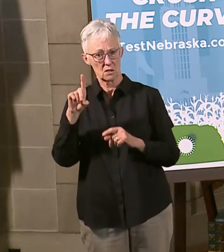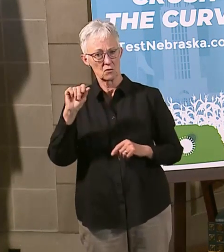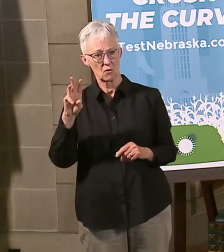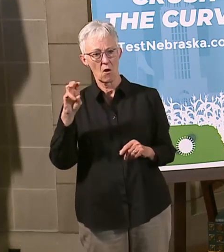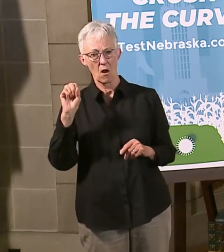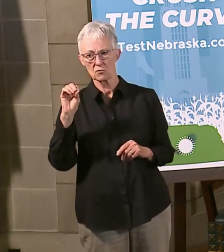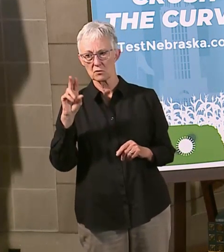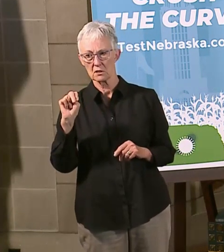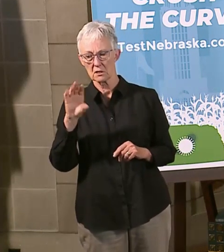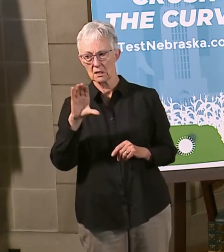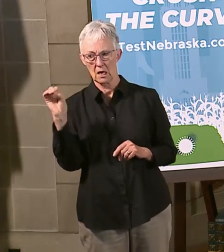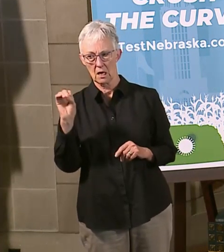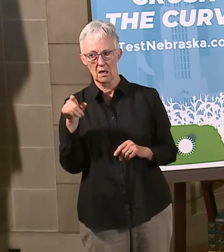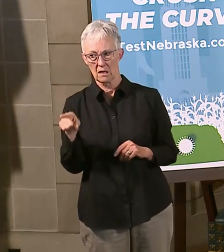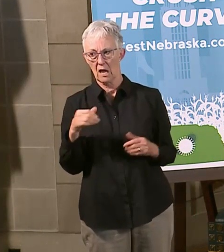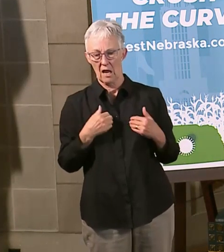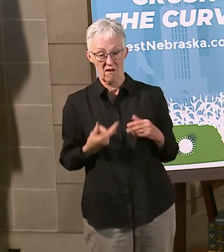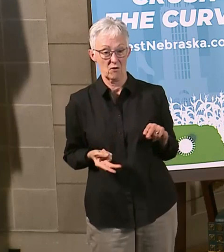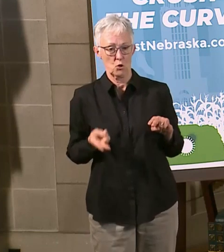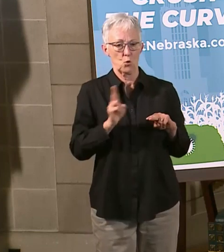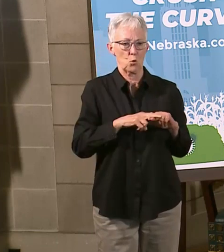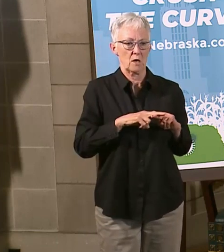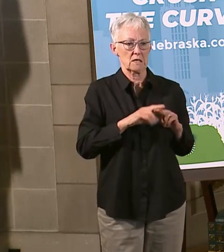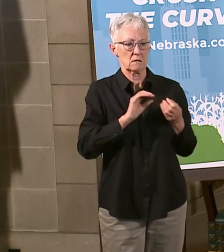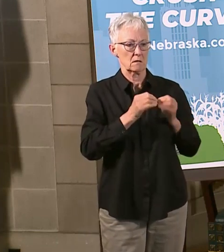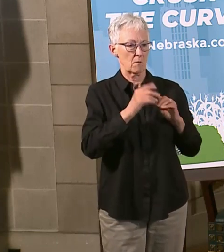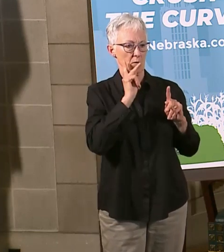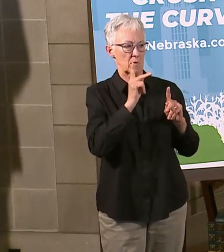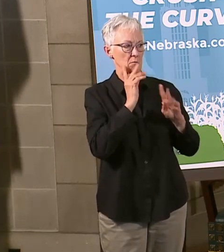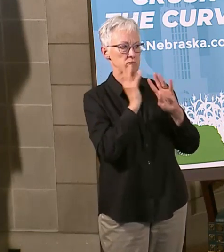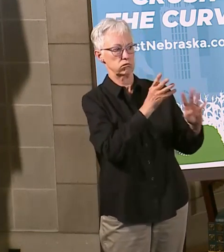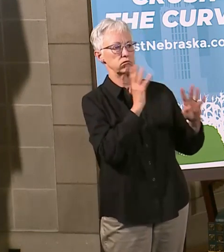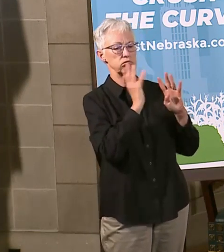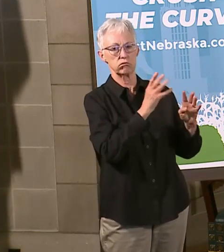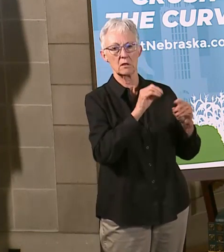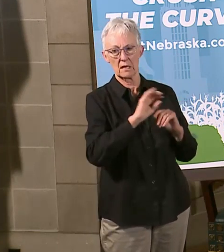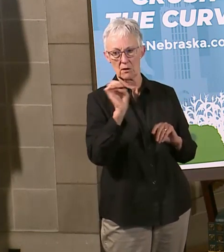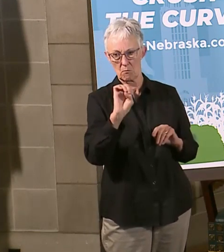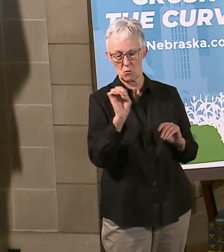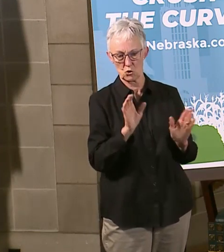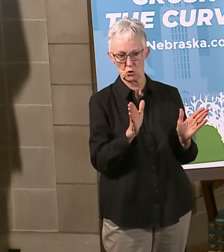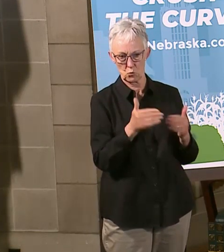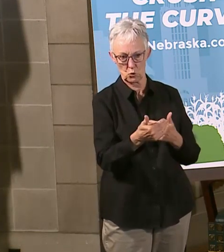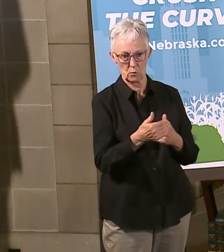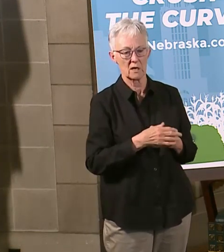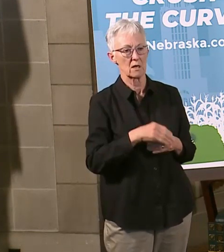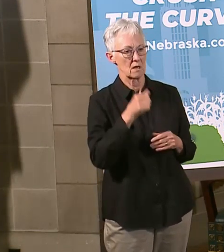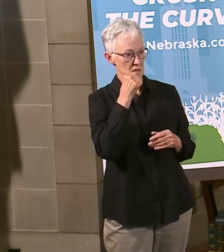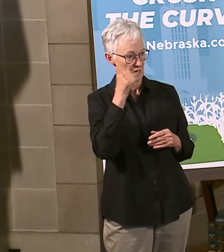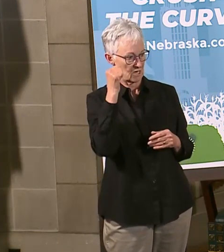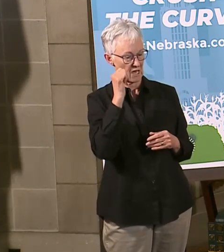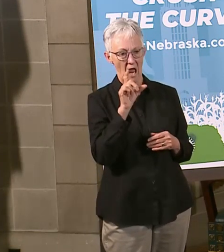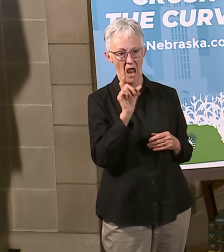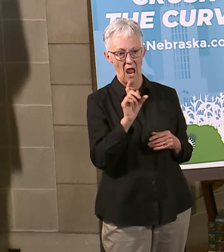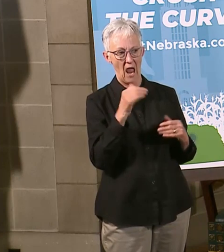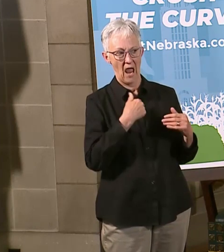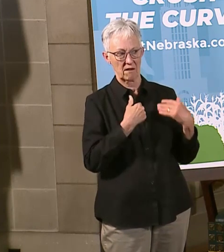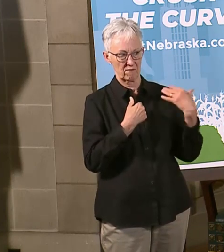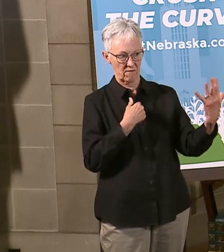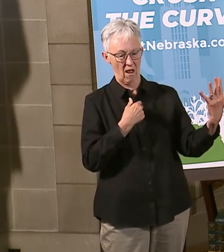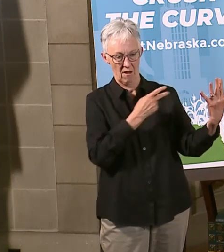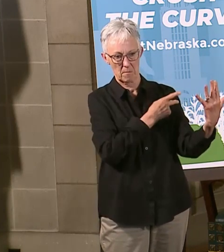their visits to the emergency room over the last several days. And yesterday, for instance, they did have to transfer 5 patients